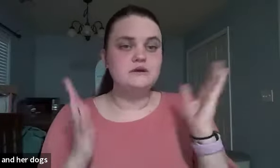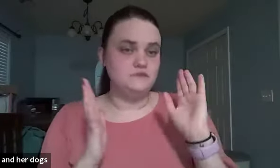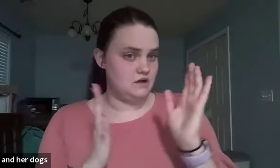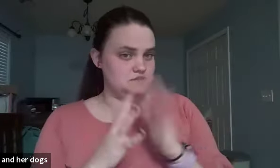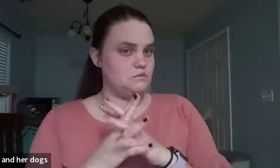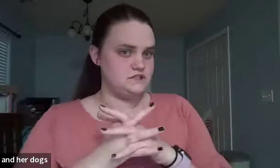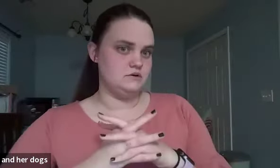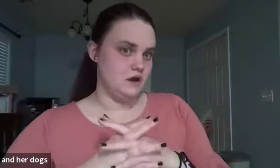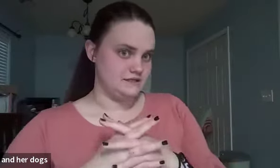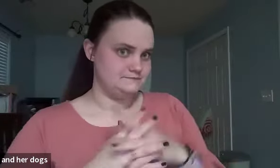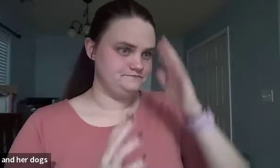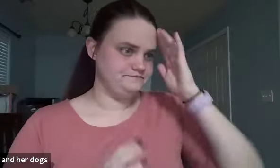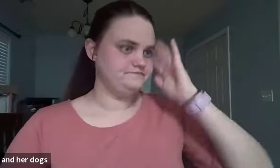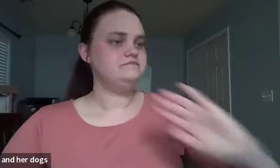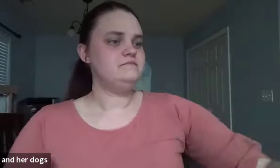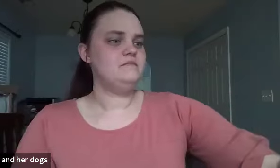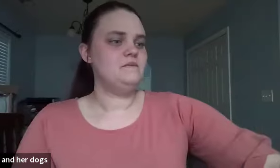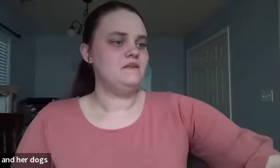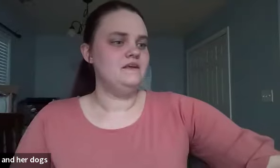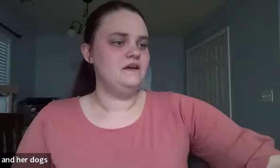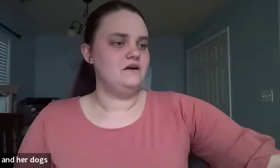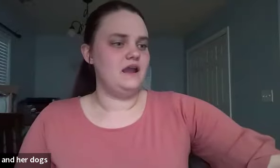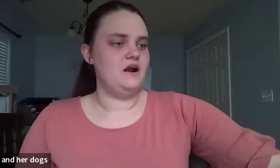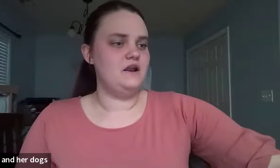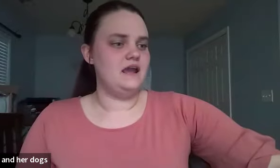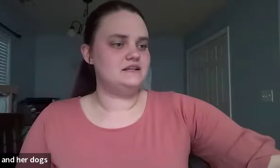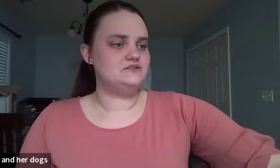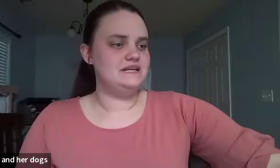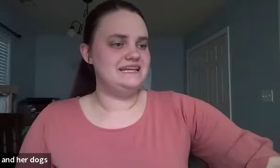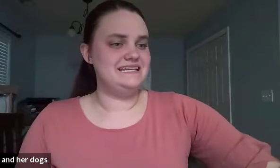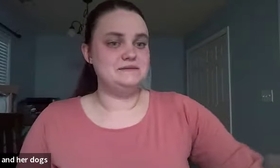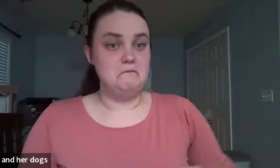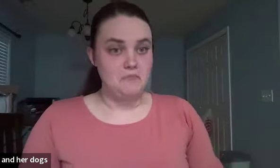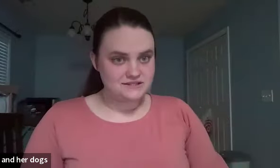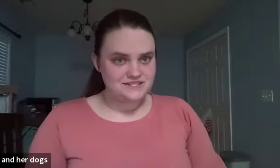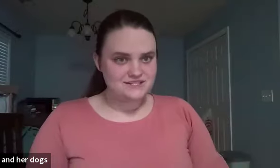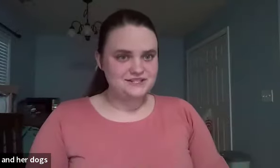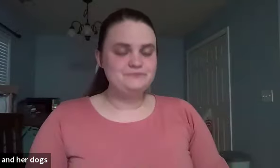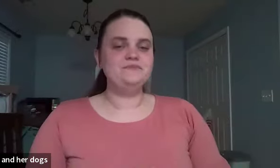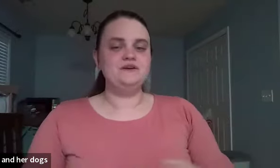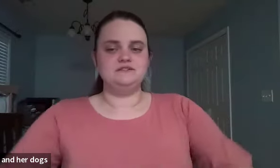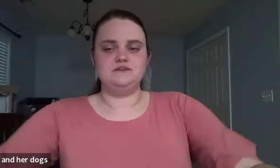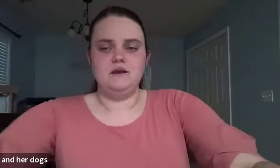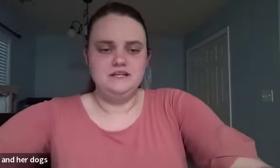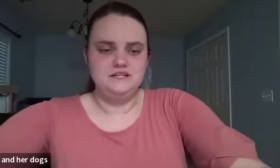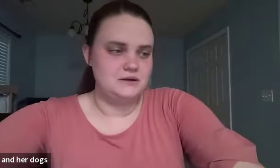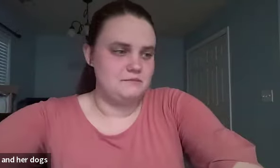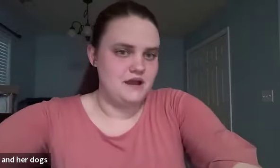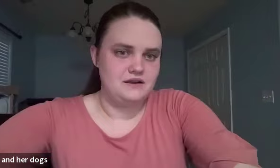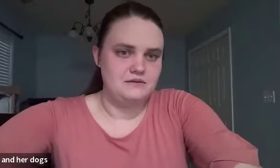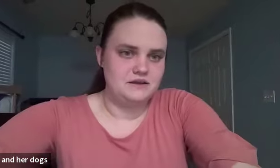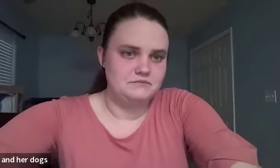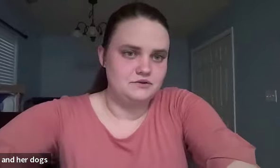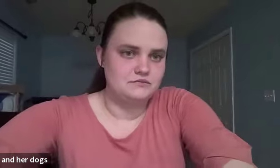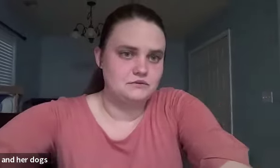optional if you guys want to or not. Okay, our next one is monster. So I'm actually going to back up my computer real